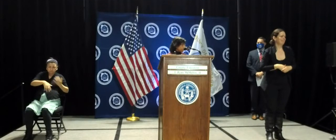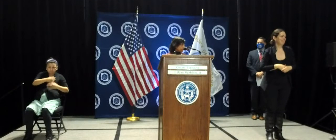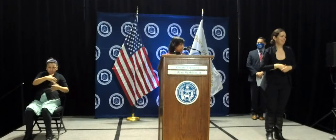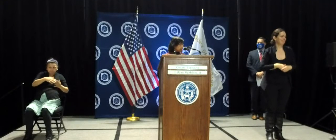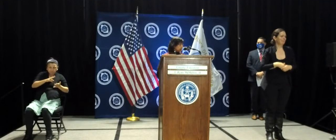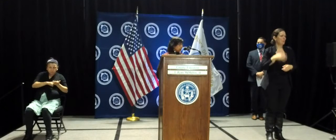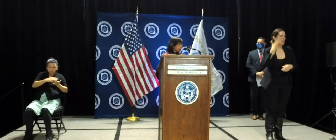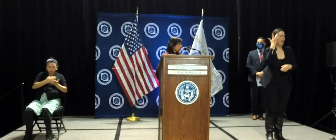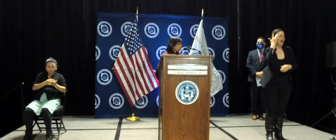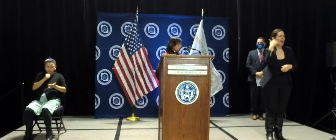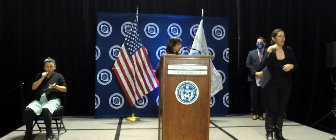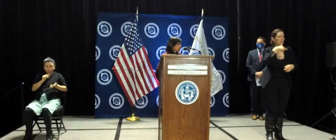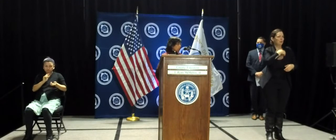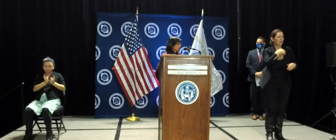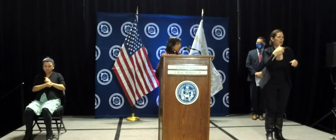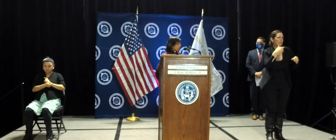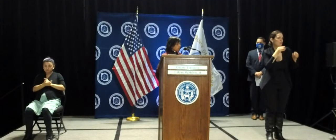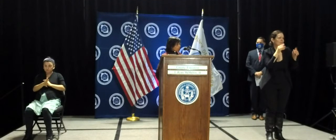not transmitting.